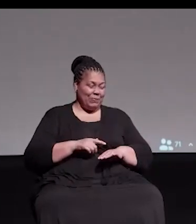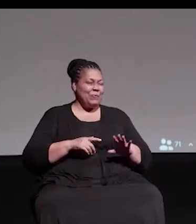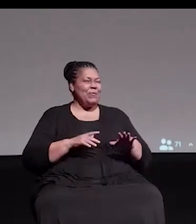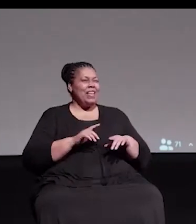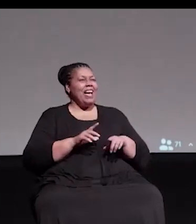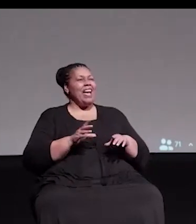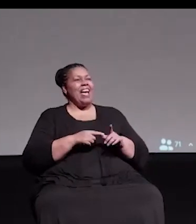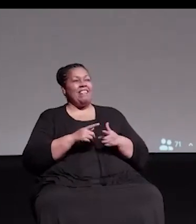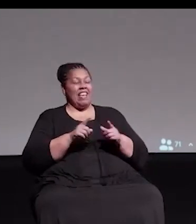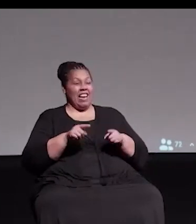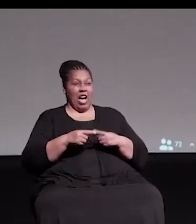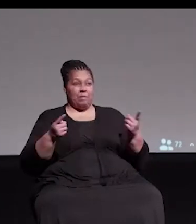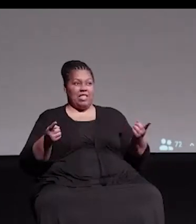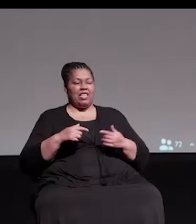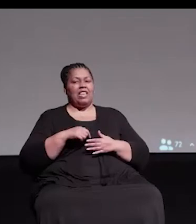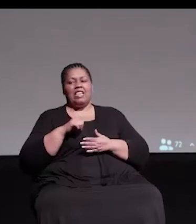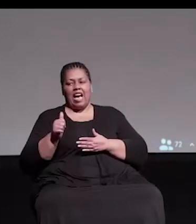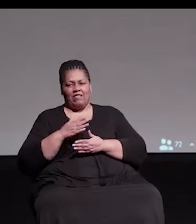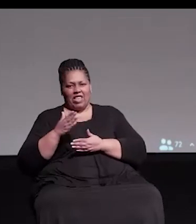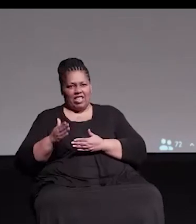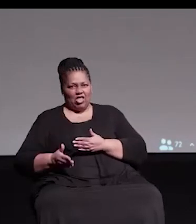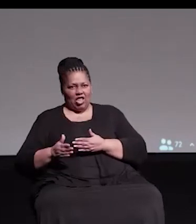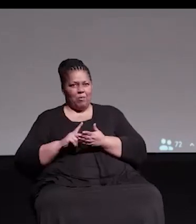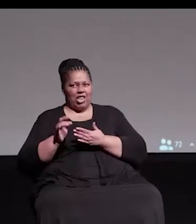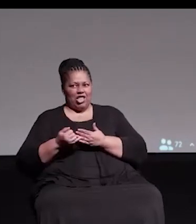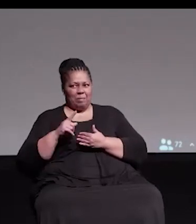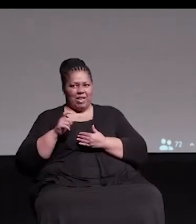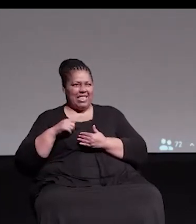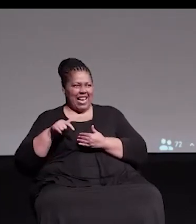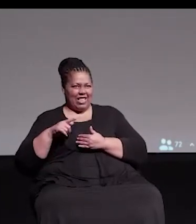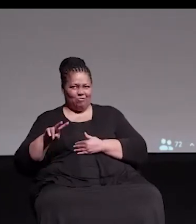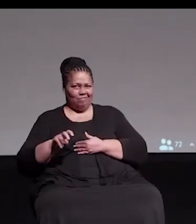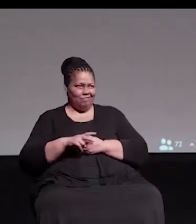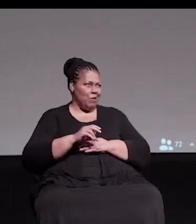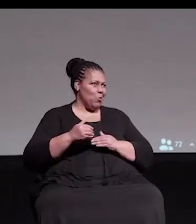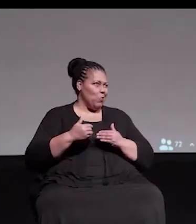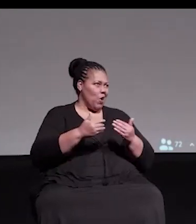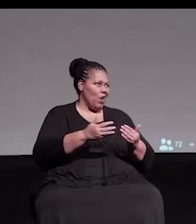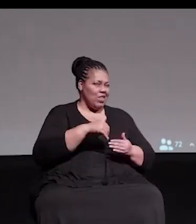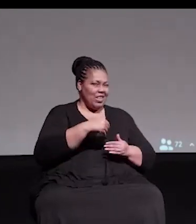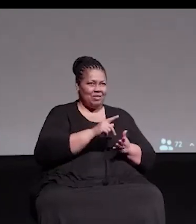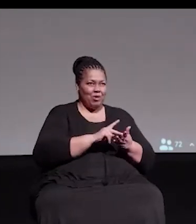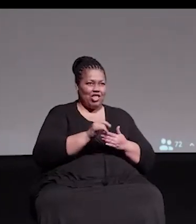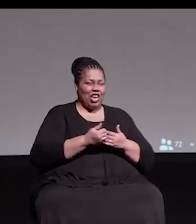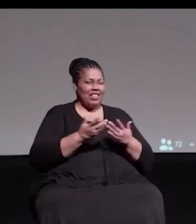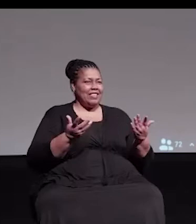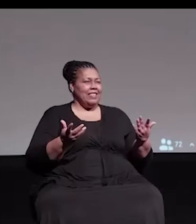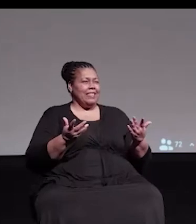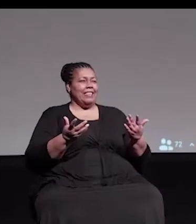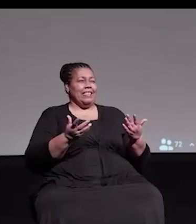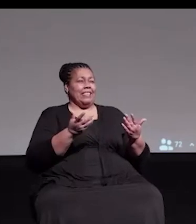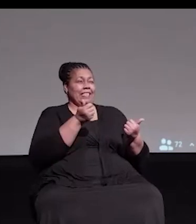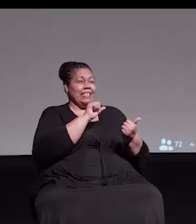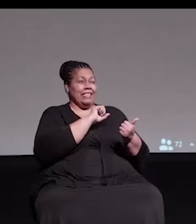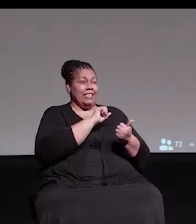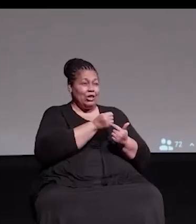And then the opposite, not finishing a project because I had to move on to the next one. And in all these cases, I'm trying